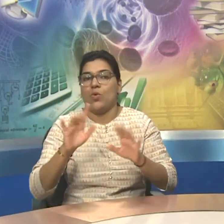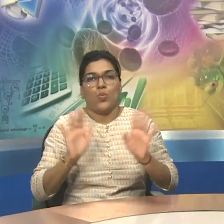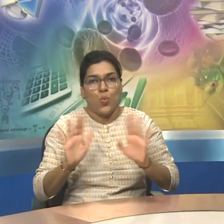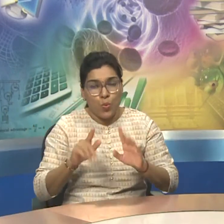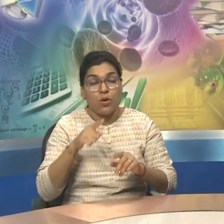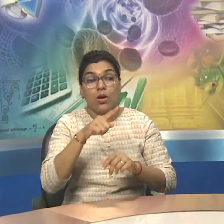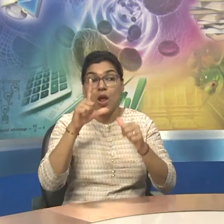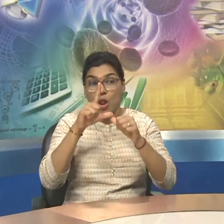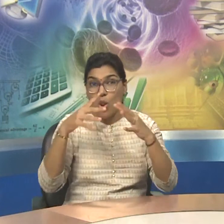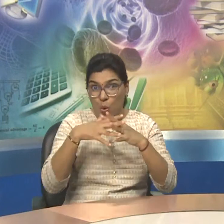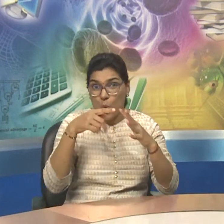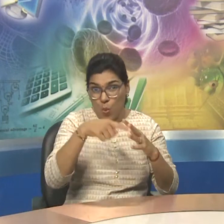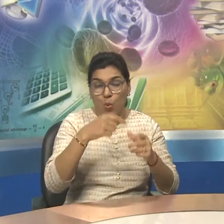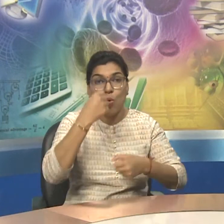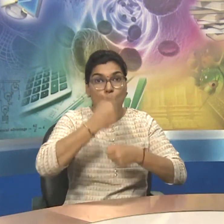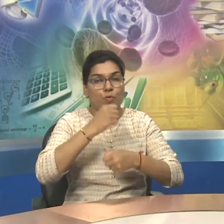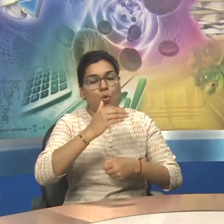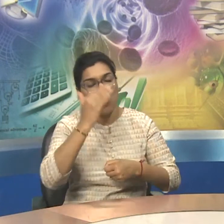the Industrial Revolution.